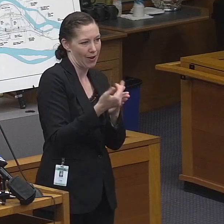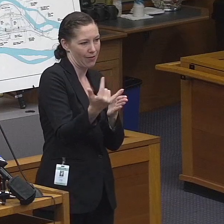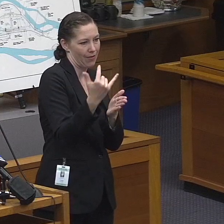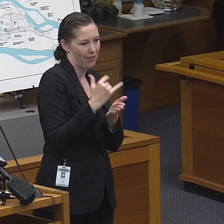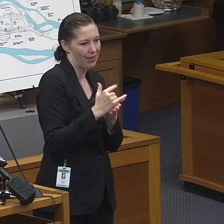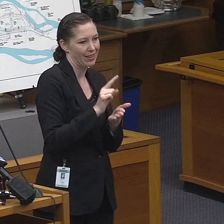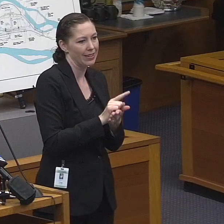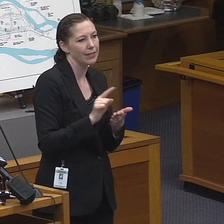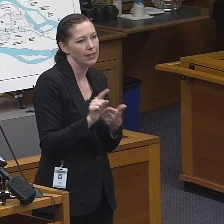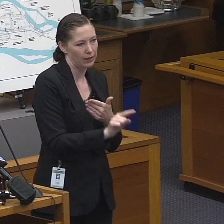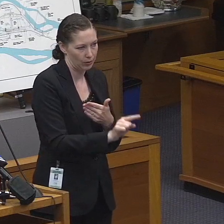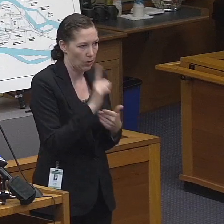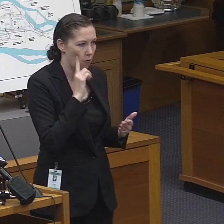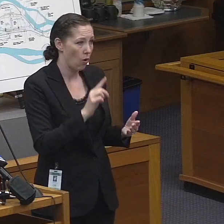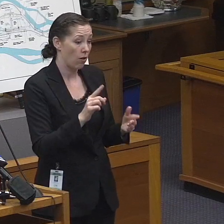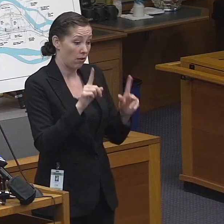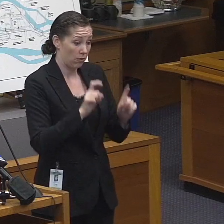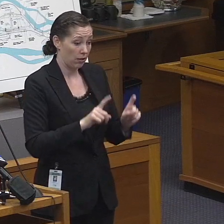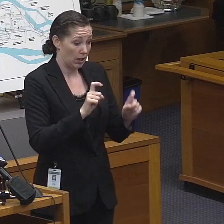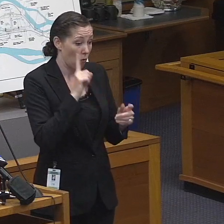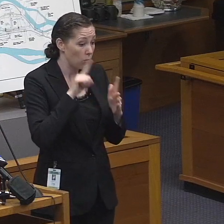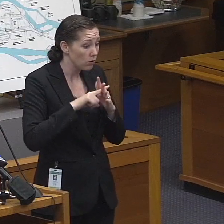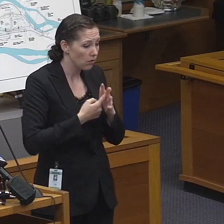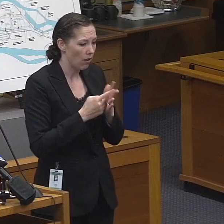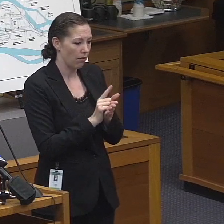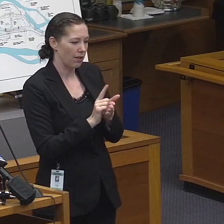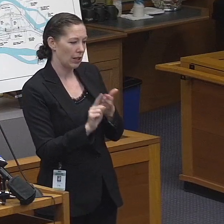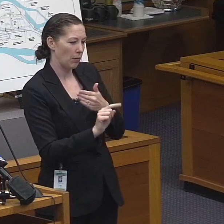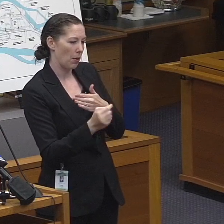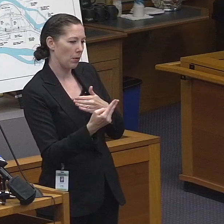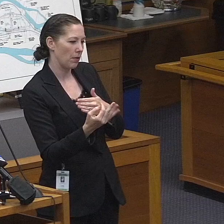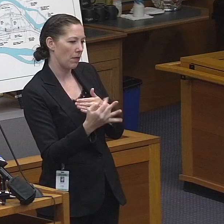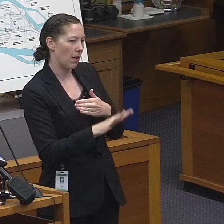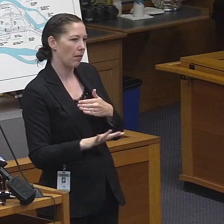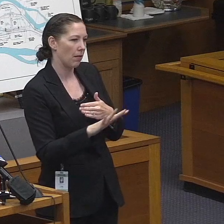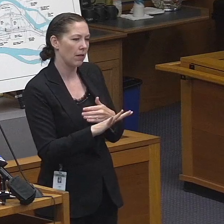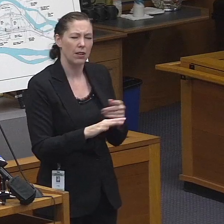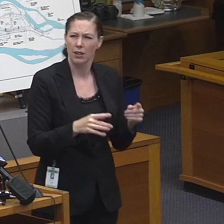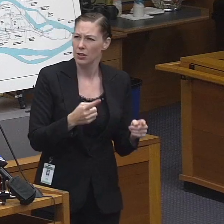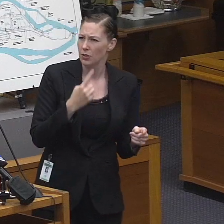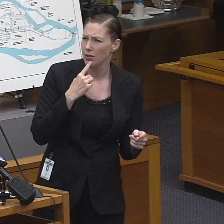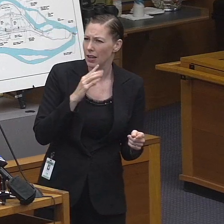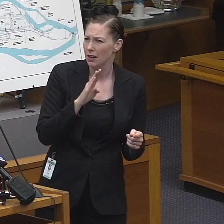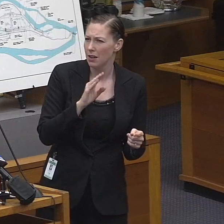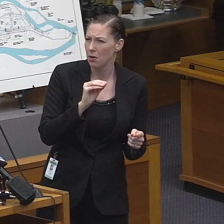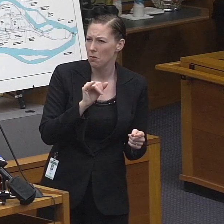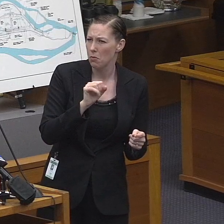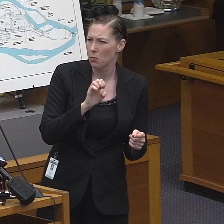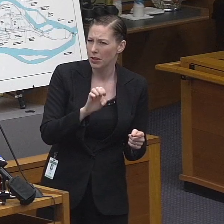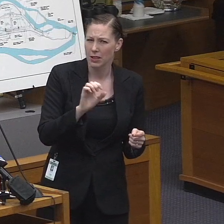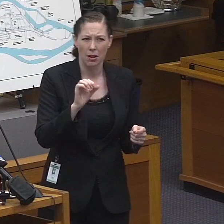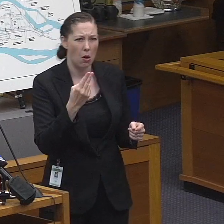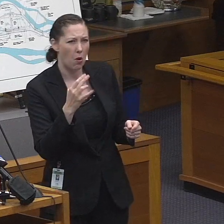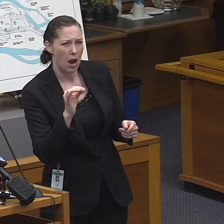testing by the end of next week, I believe. You said Boise? I'm confused. Ohio, Boise?